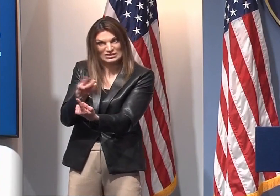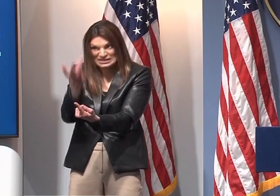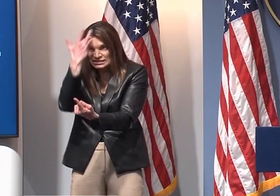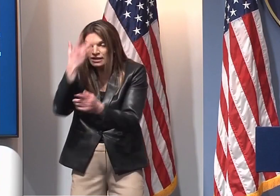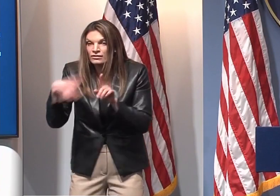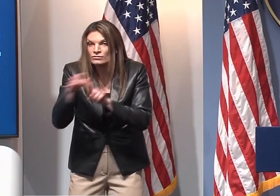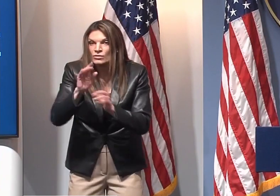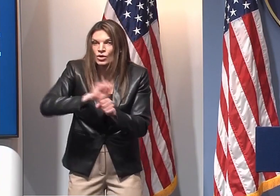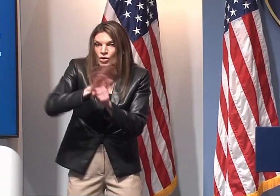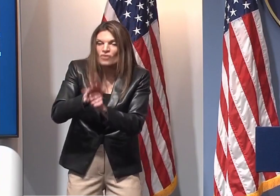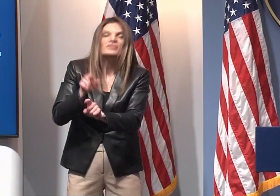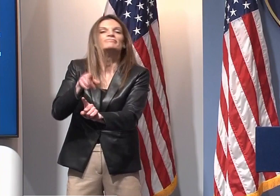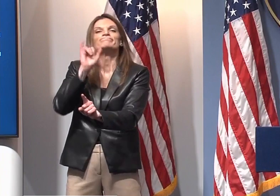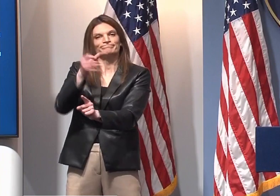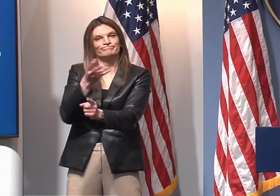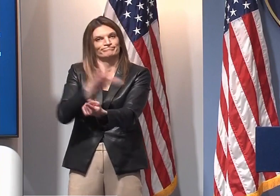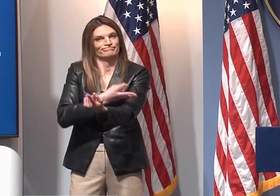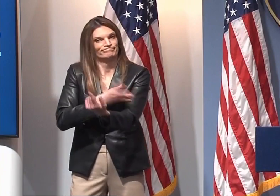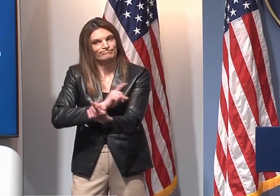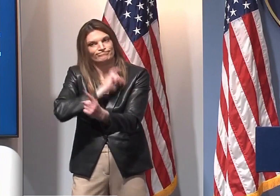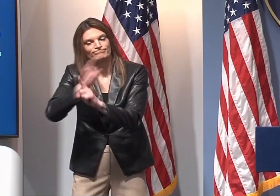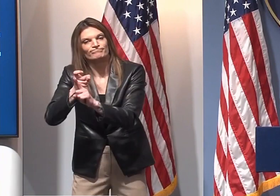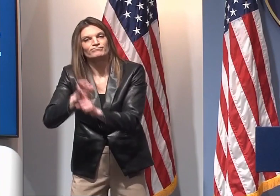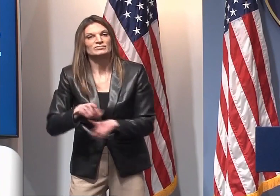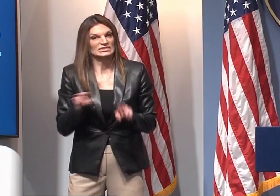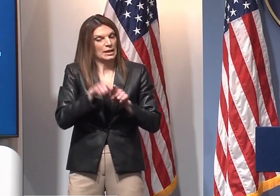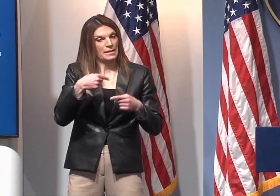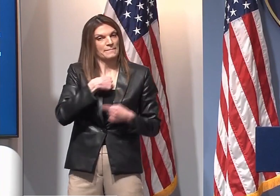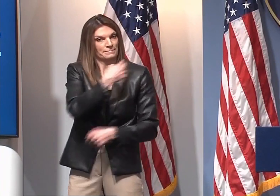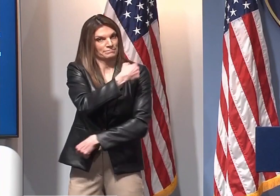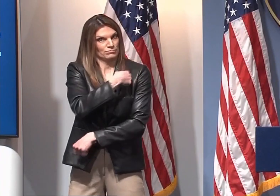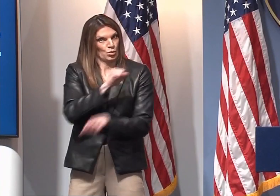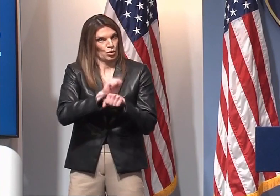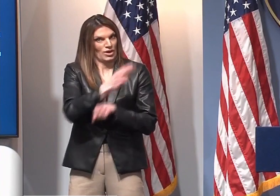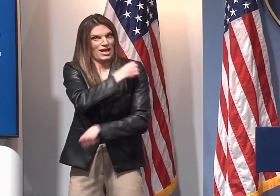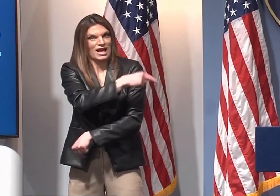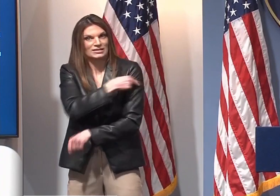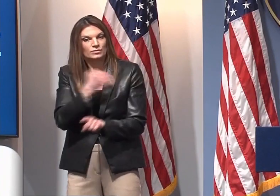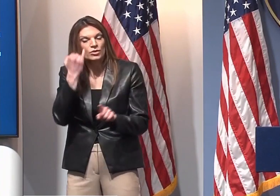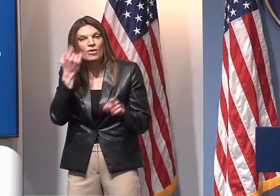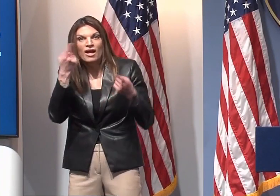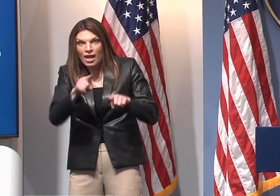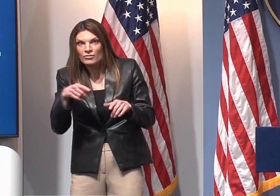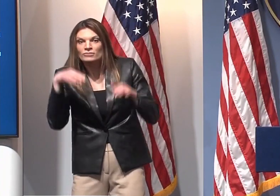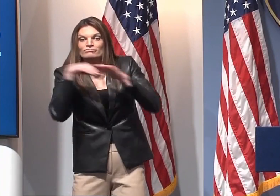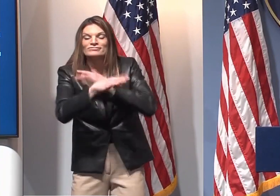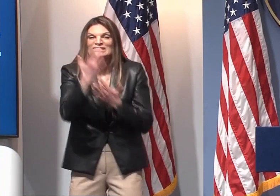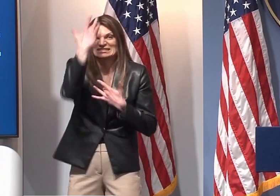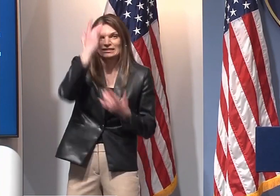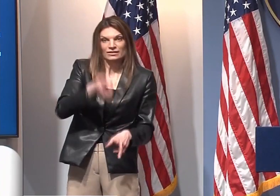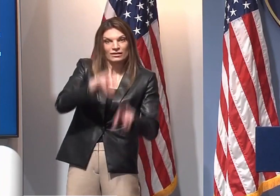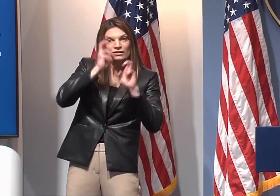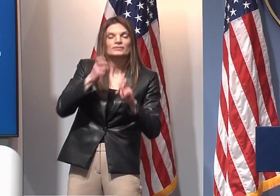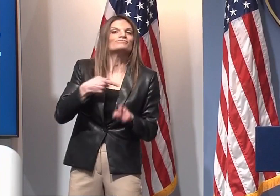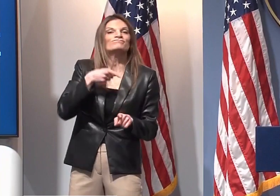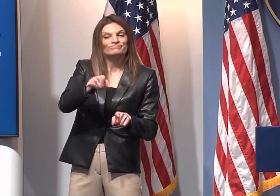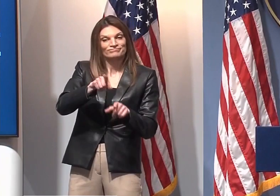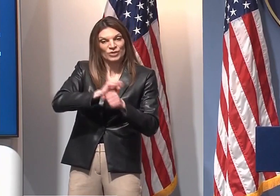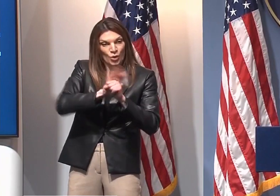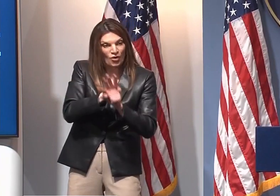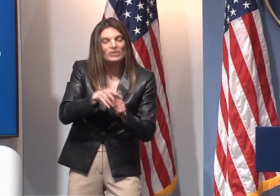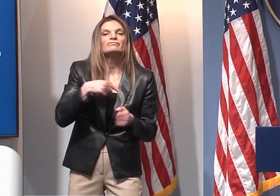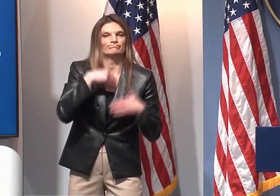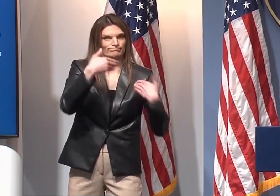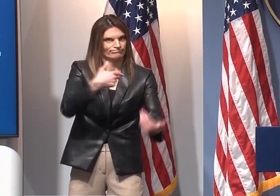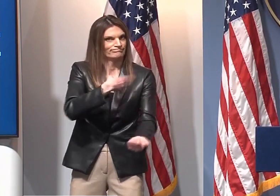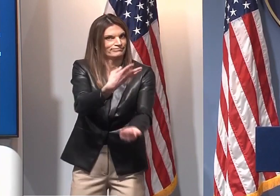who need to be admitted to the hospital, and I screen my COVID-positive patients for whether or not they qualify for monoclonal antibodies, and I'm